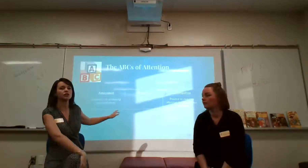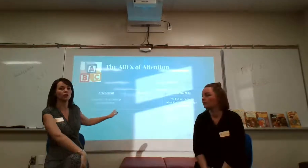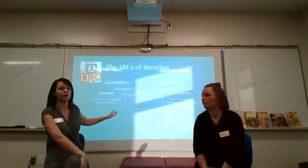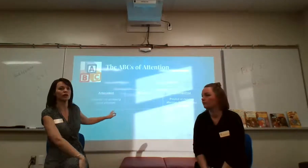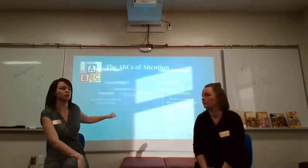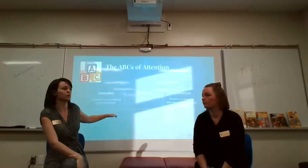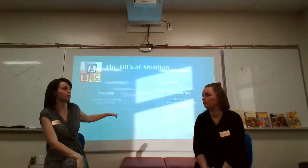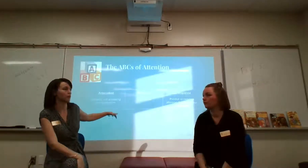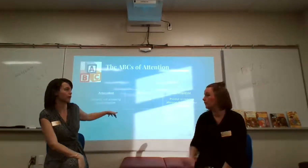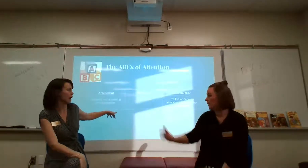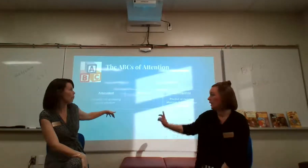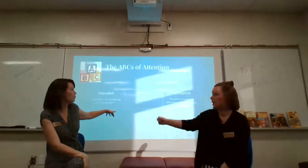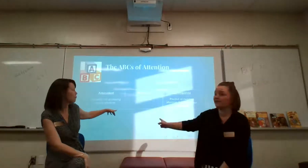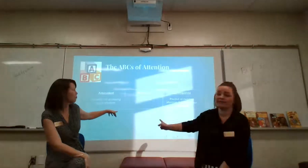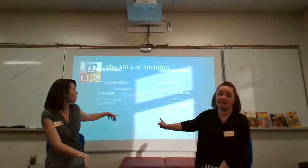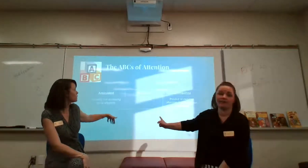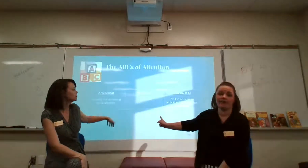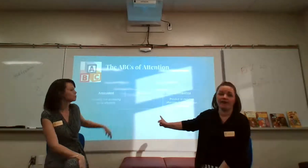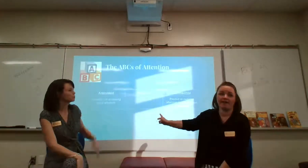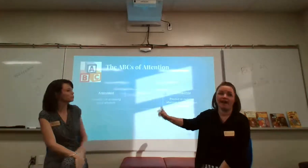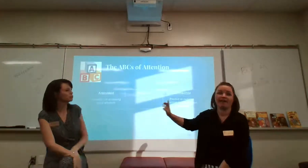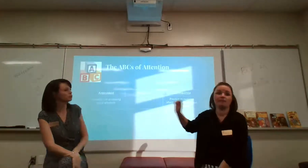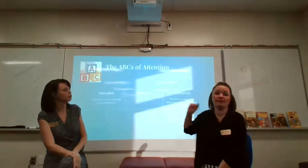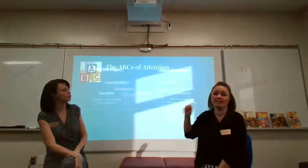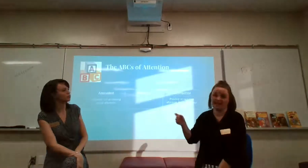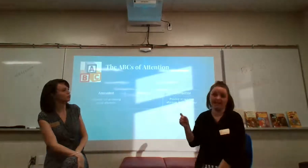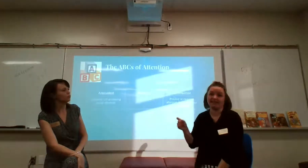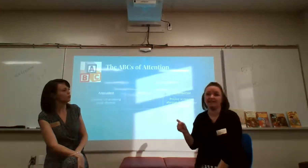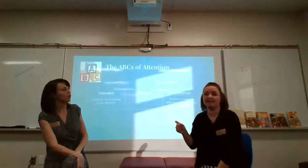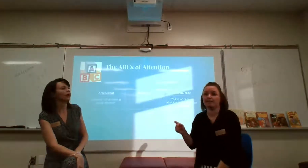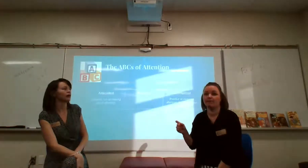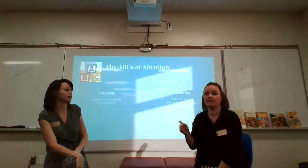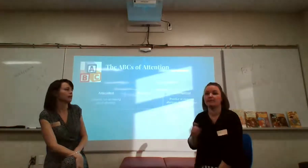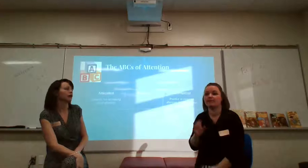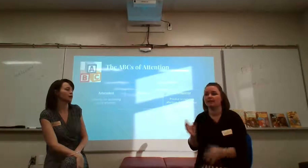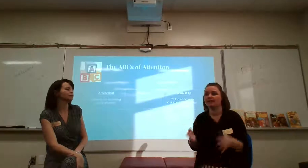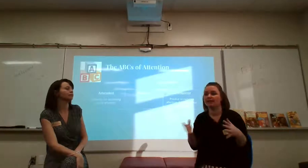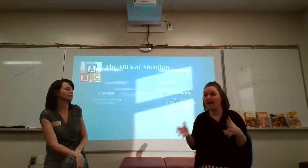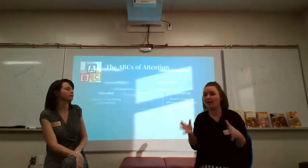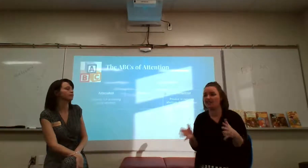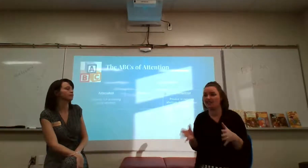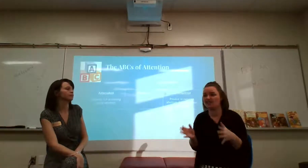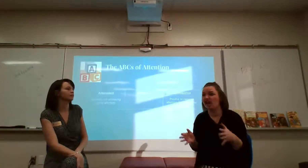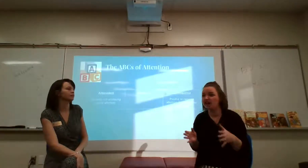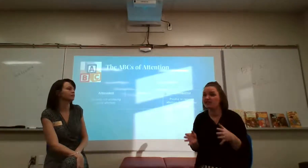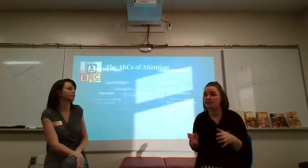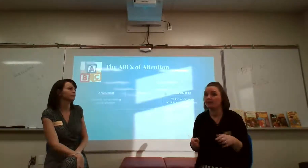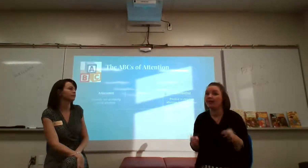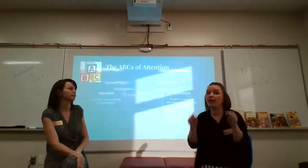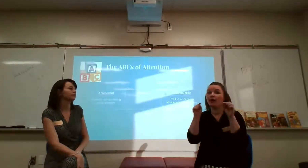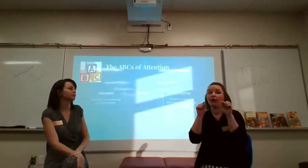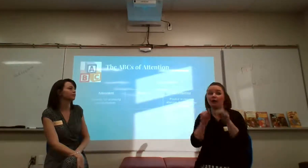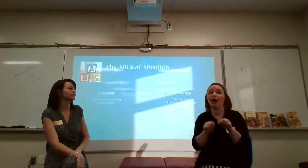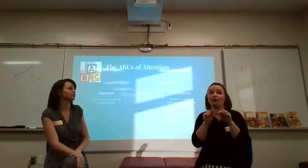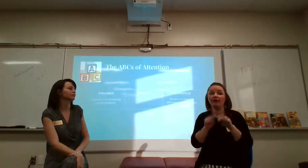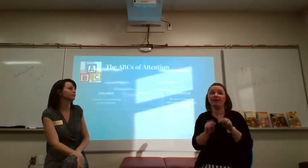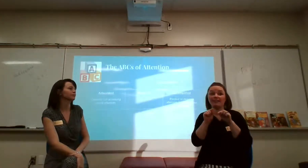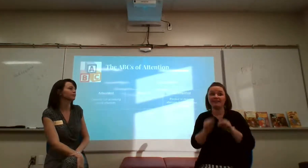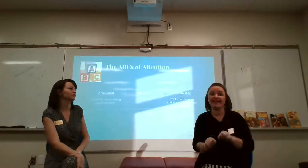one-to-one attention with me right now. And to clarify that can be seconds sometimes. So sometimes they're like, I was just talking to him. I'm like, you're not right this